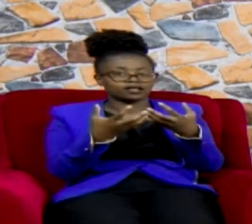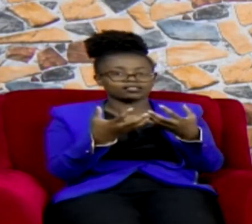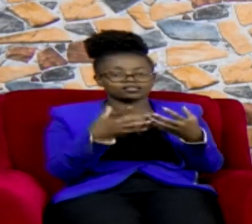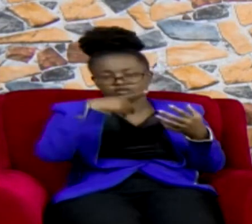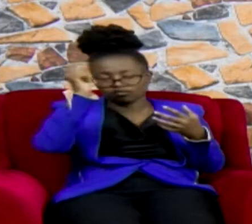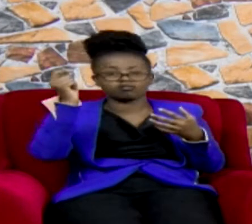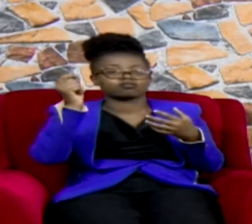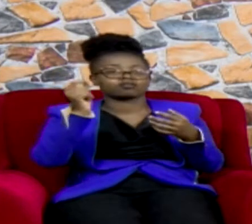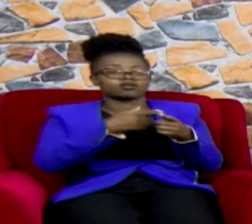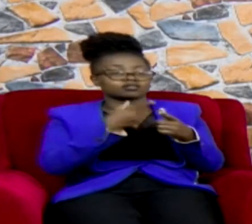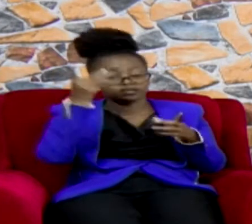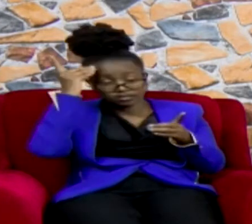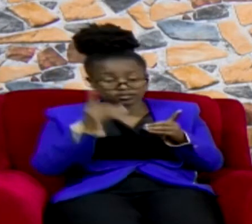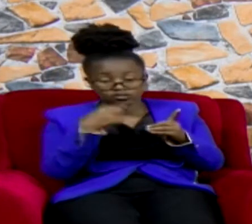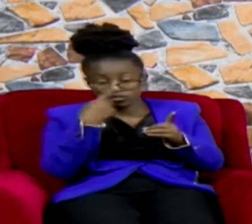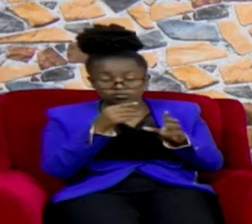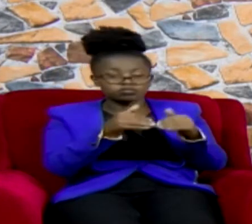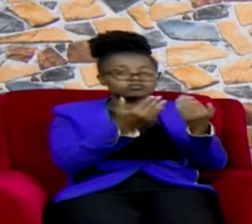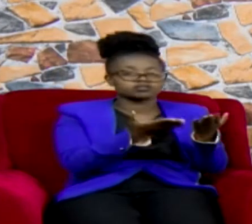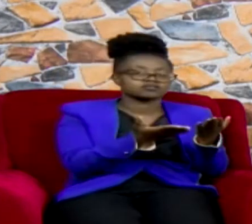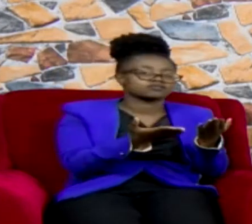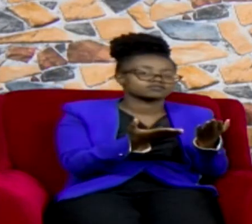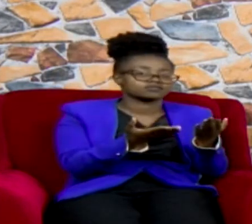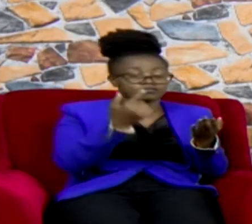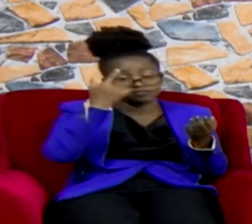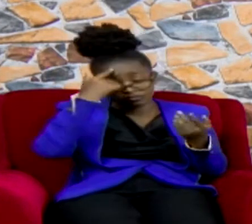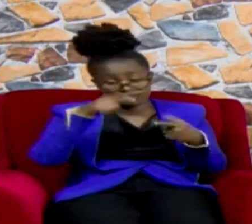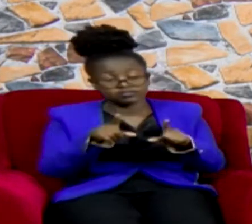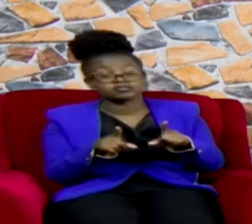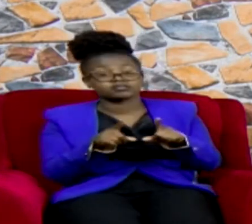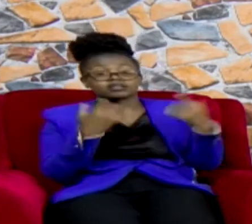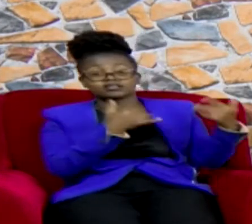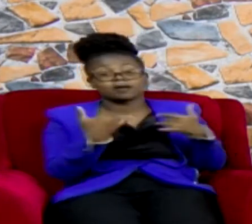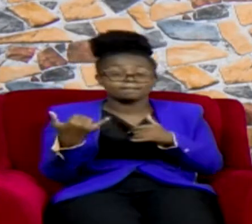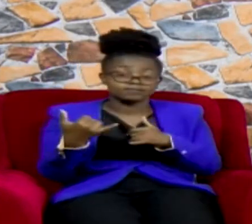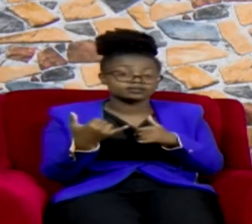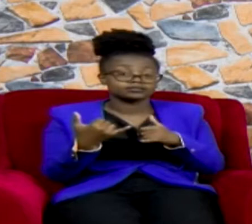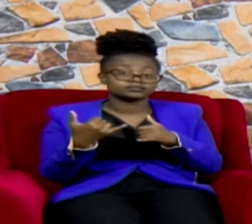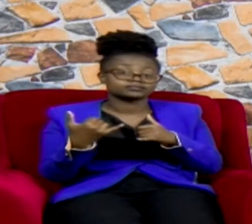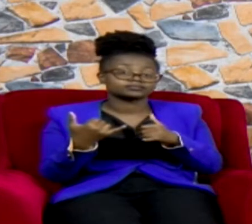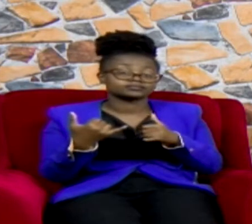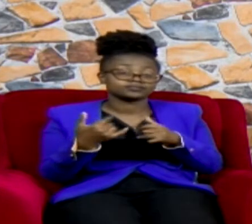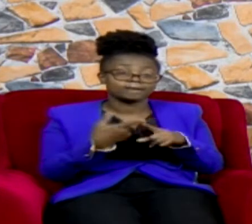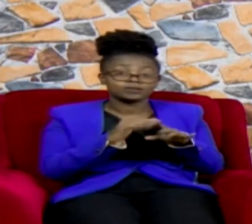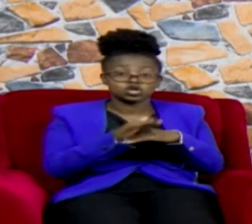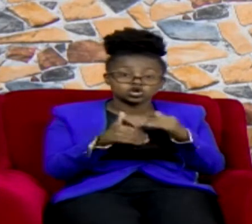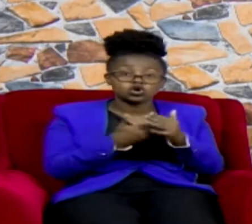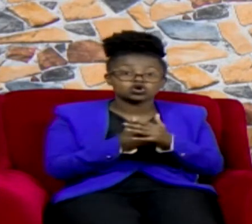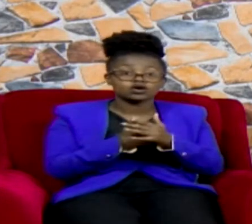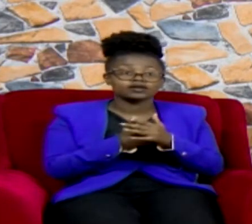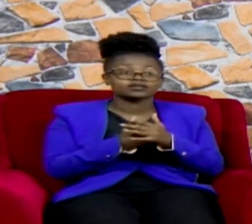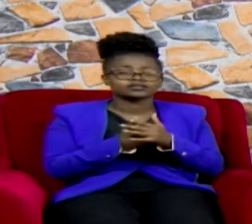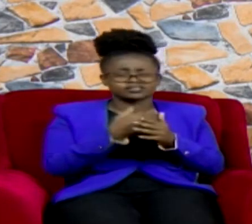he goes with it. Then he decides who I'm going to give. So you see, for him, that is playing in its own way. But everyone else is